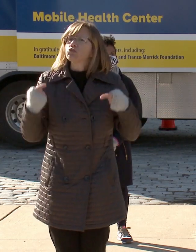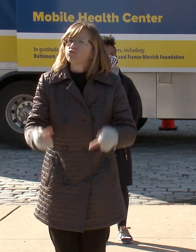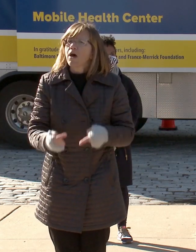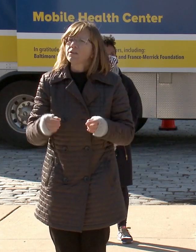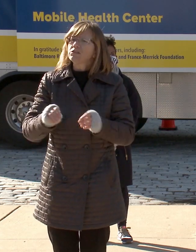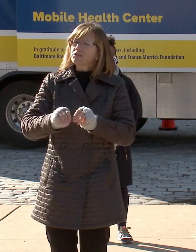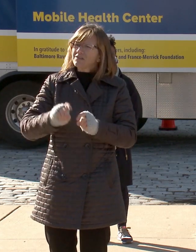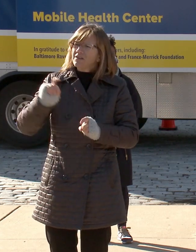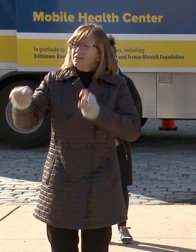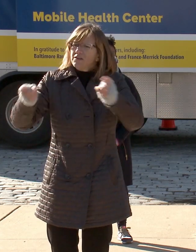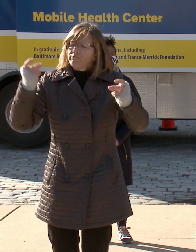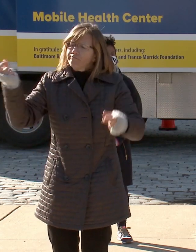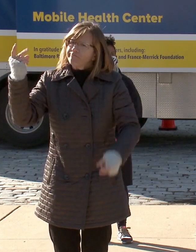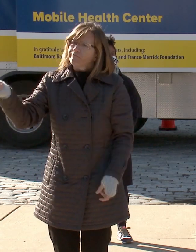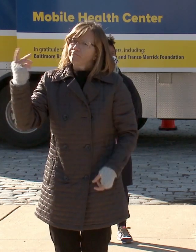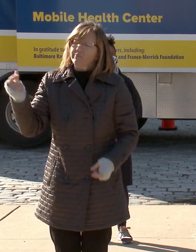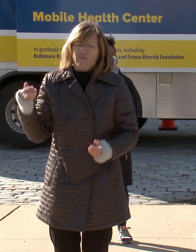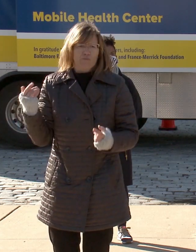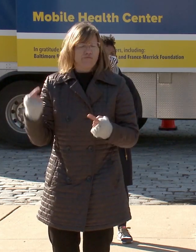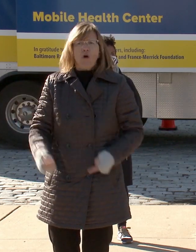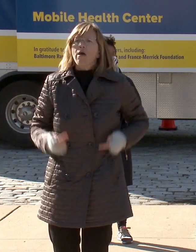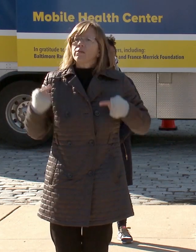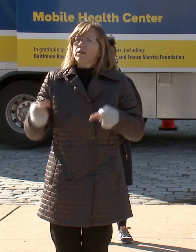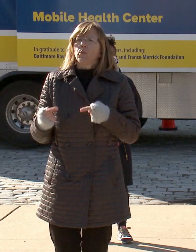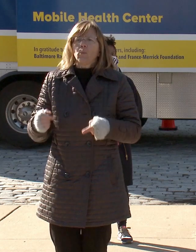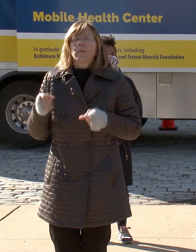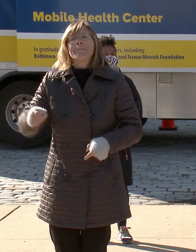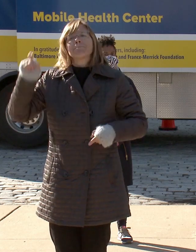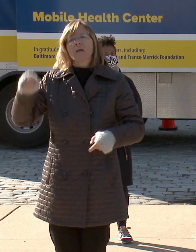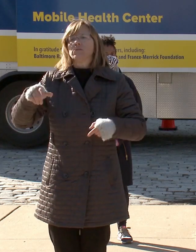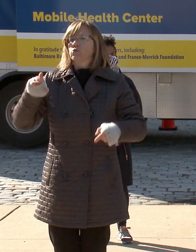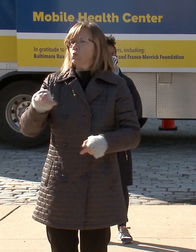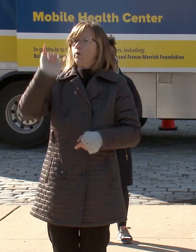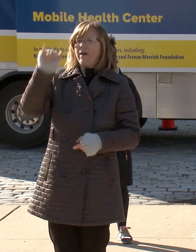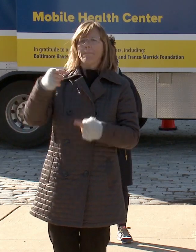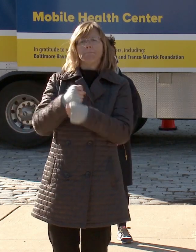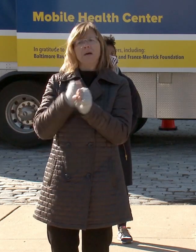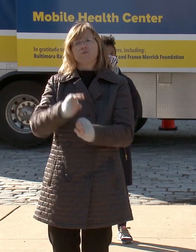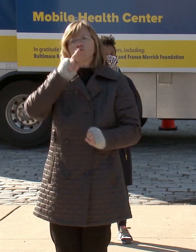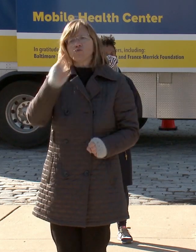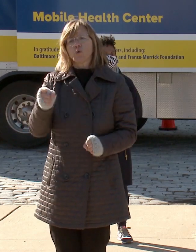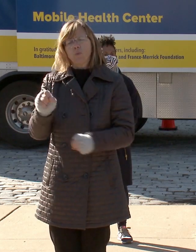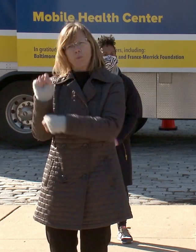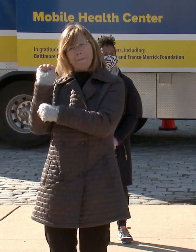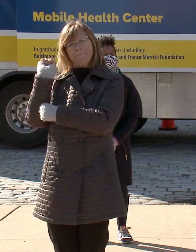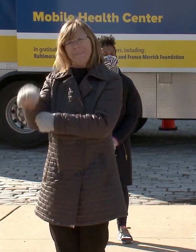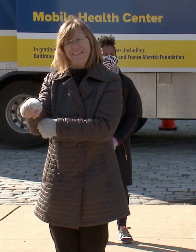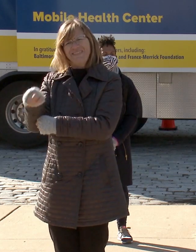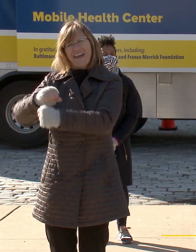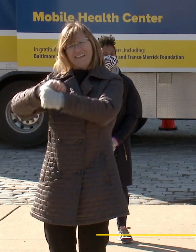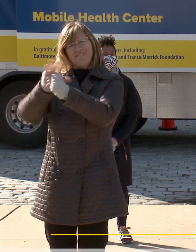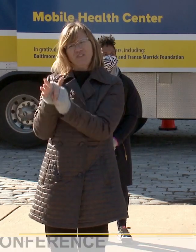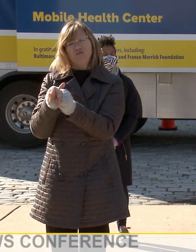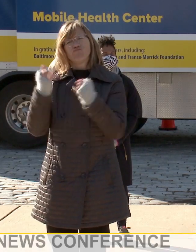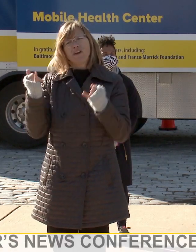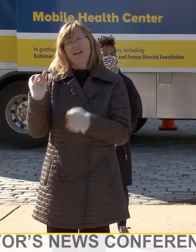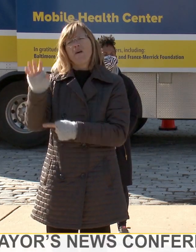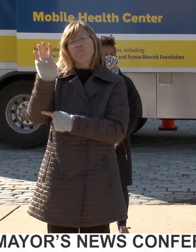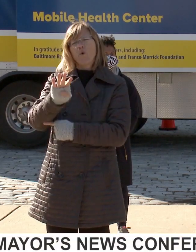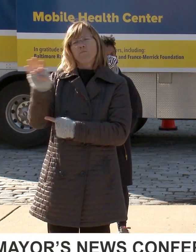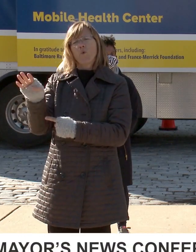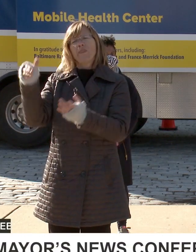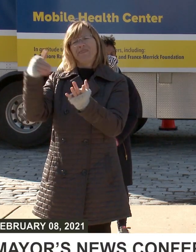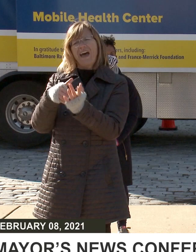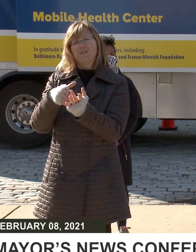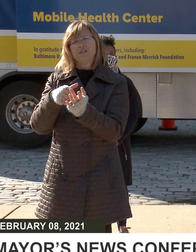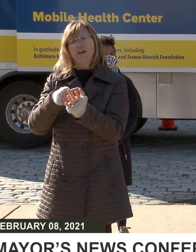swift and equitable way that we must do it in order to combat this deadly virus. To date, nearly 44,000 first doses